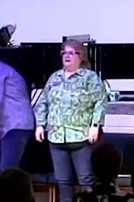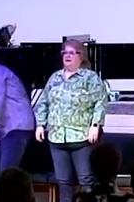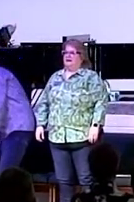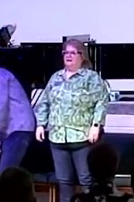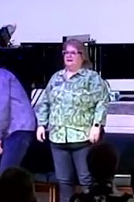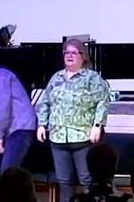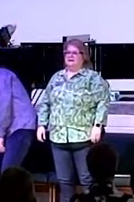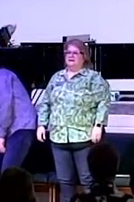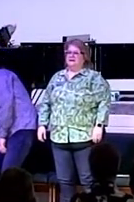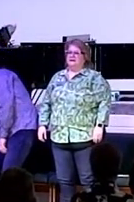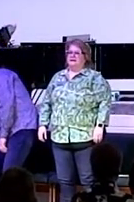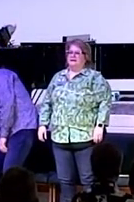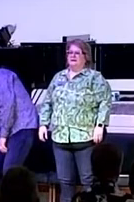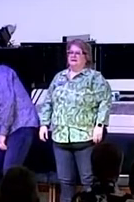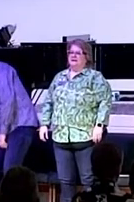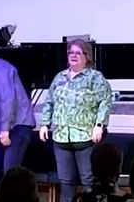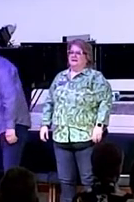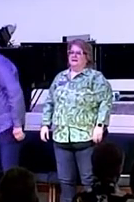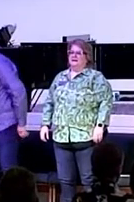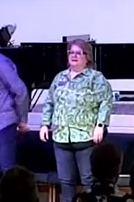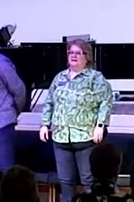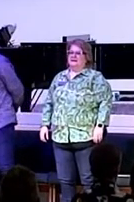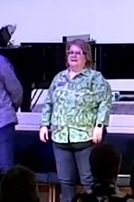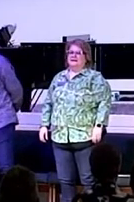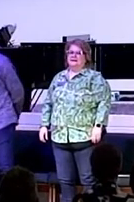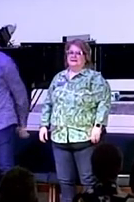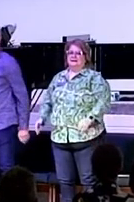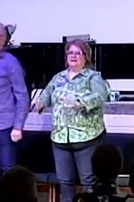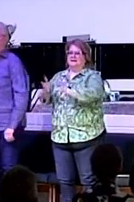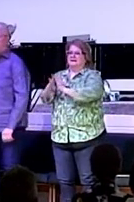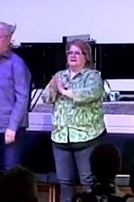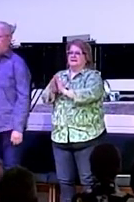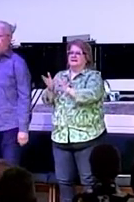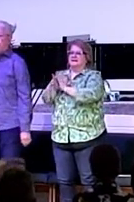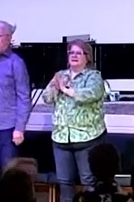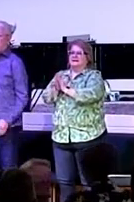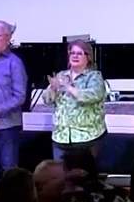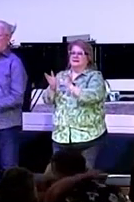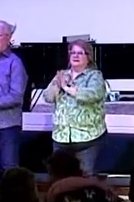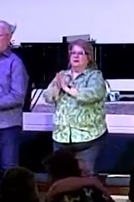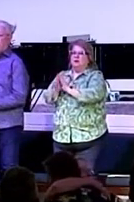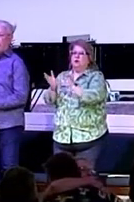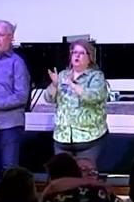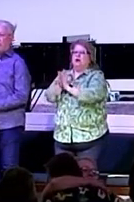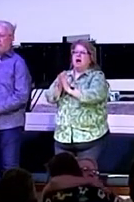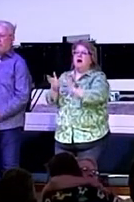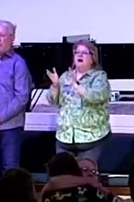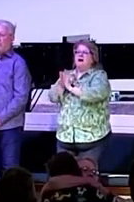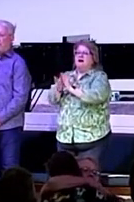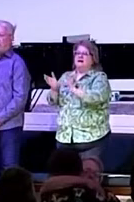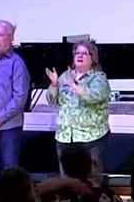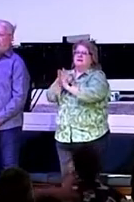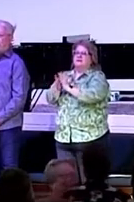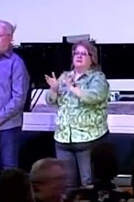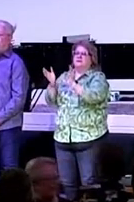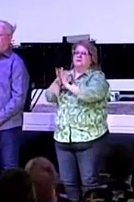Amen. Here we go. You can put your hands together. I raise a hallelujah